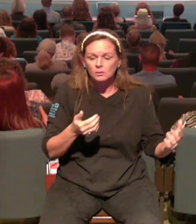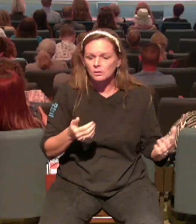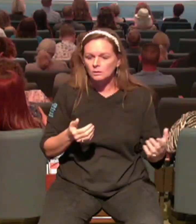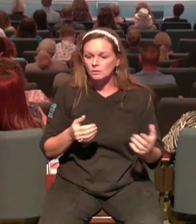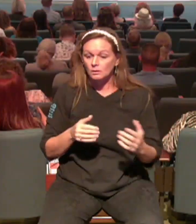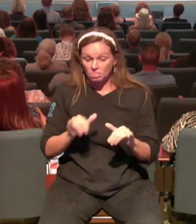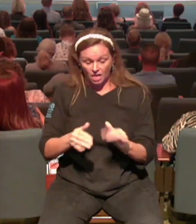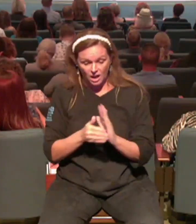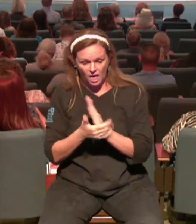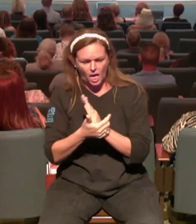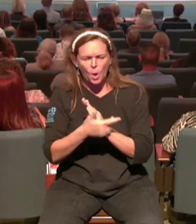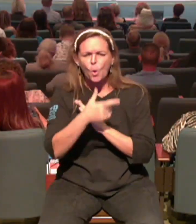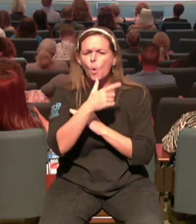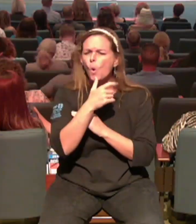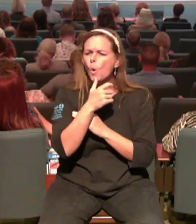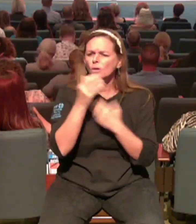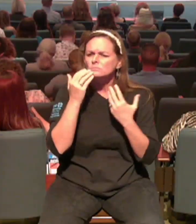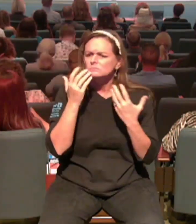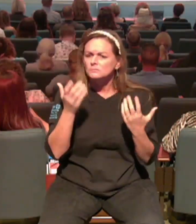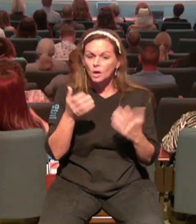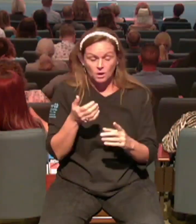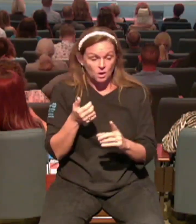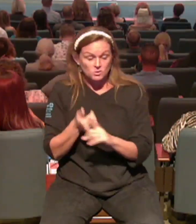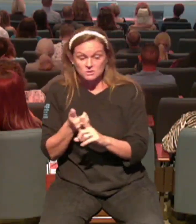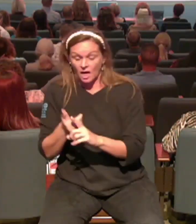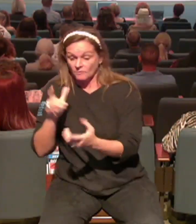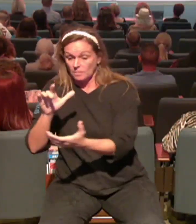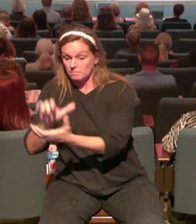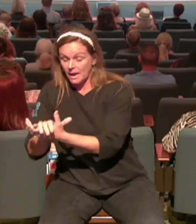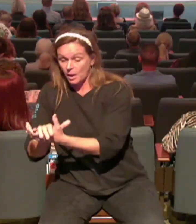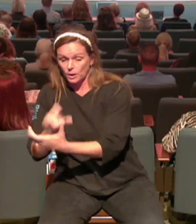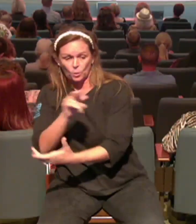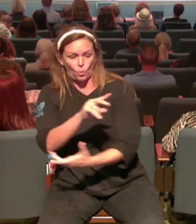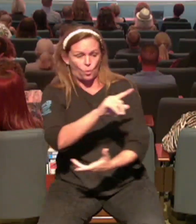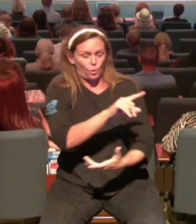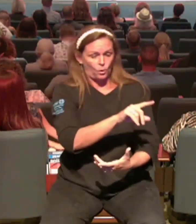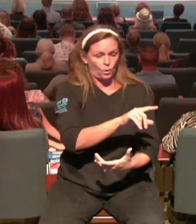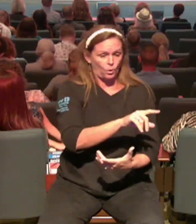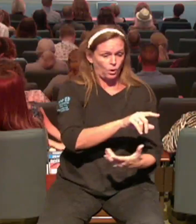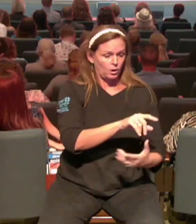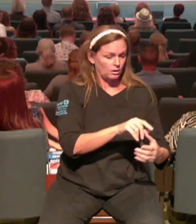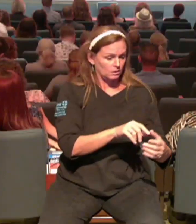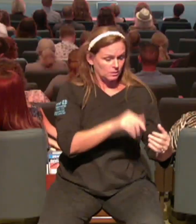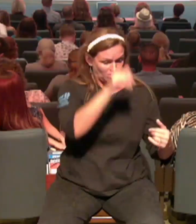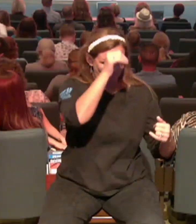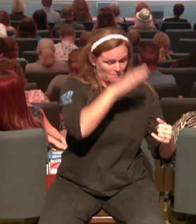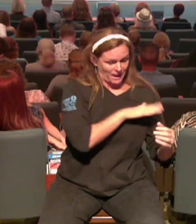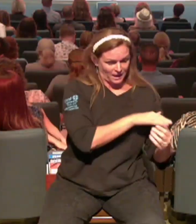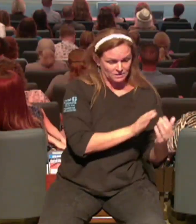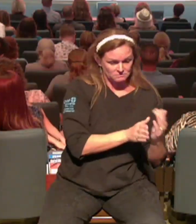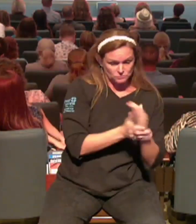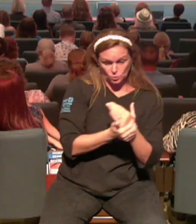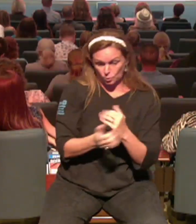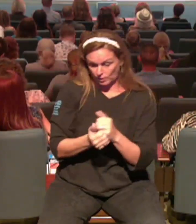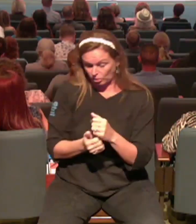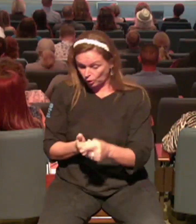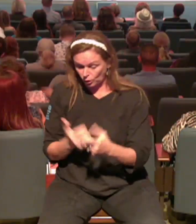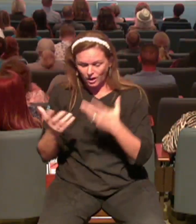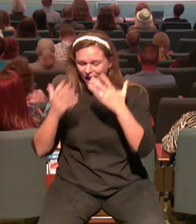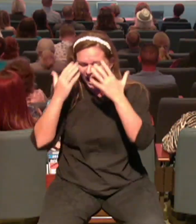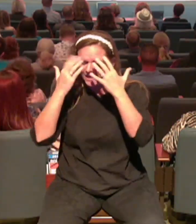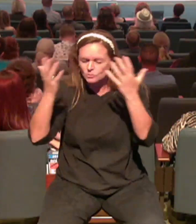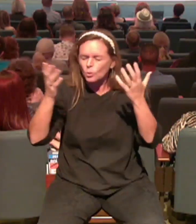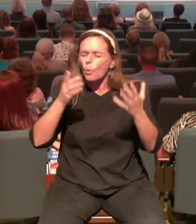with was married and that's why it was adultery. We don't know anything. We don't know if she has kids. We don't know how old she is. We don't know anything. Who is this woman? Well,